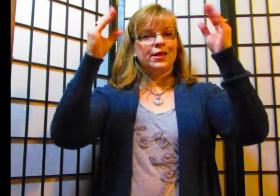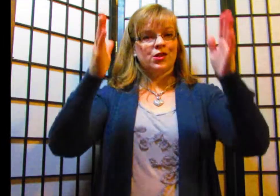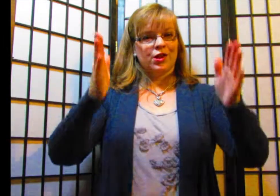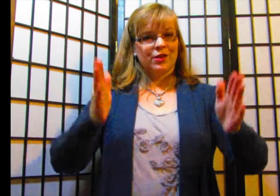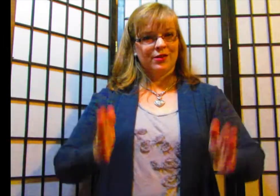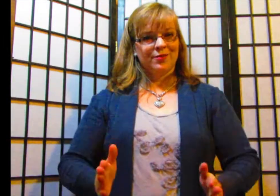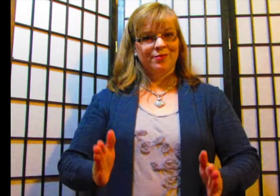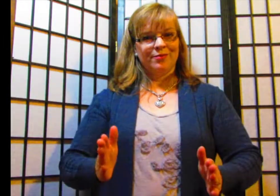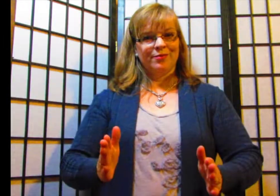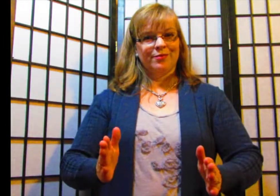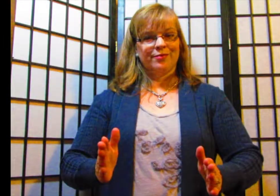Teacher.